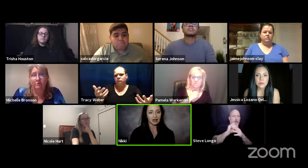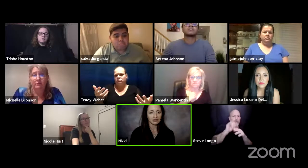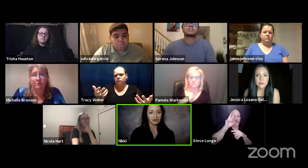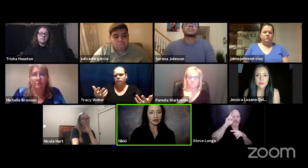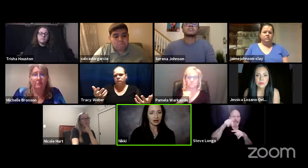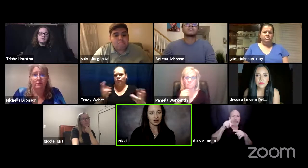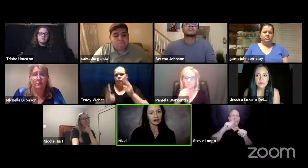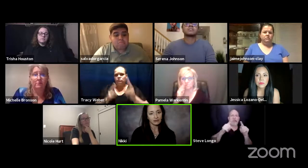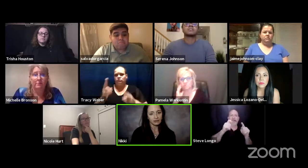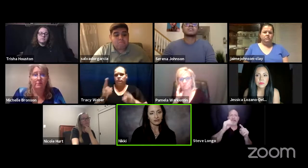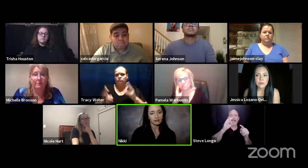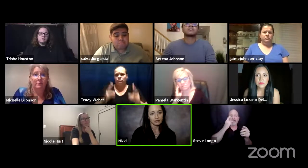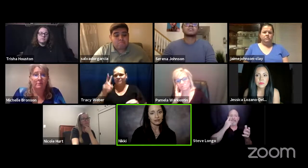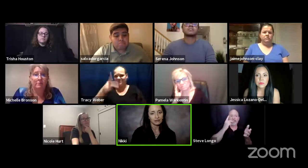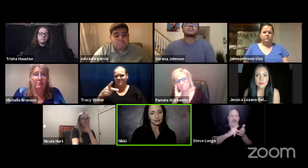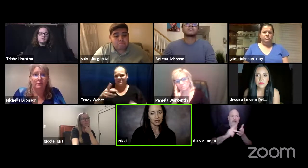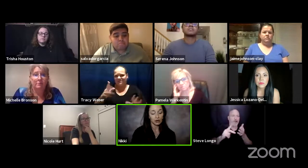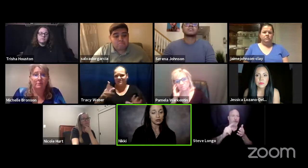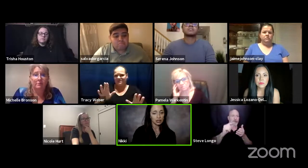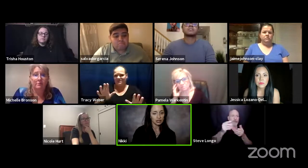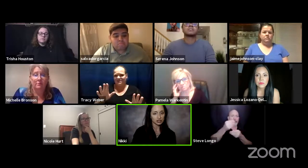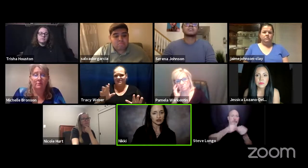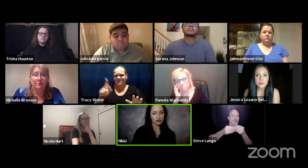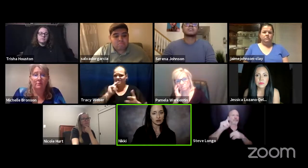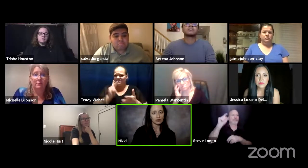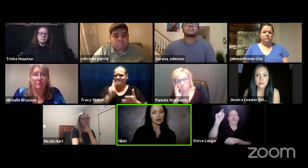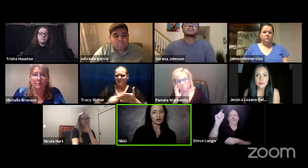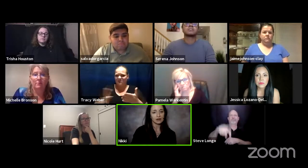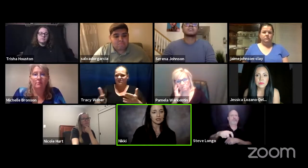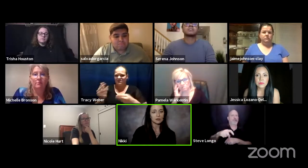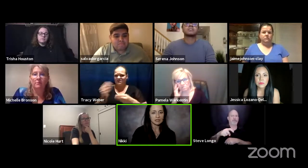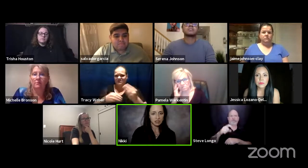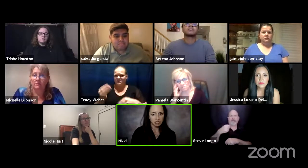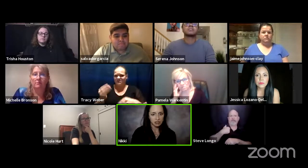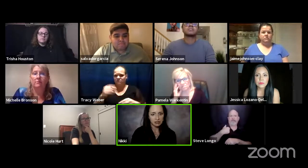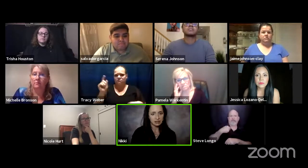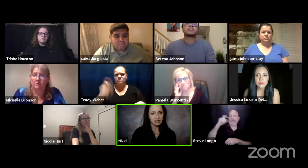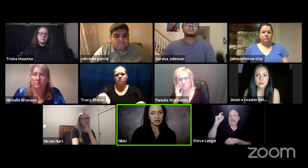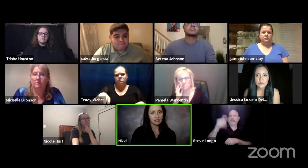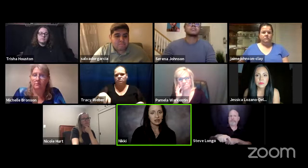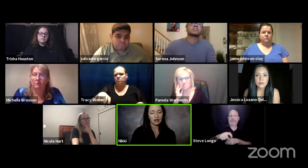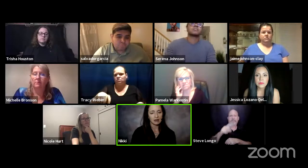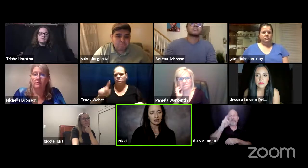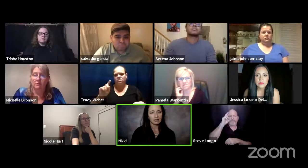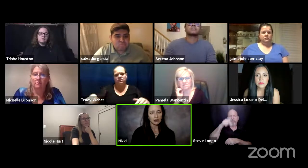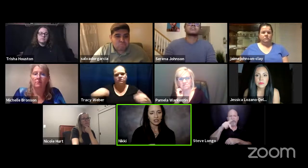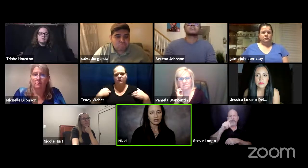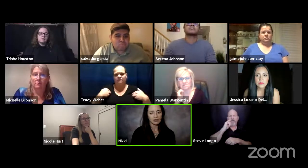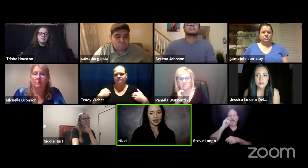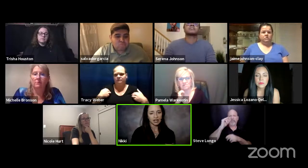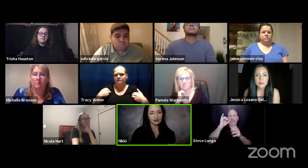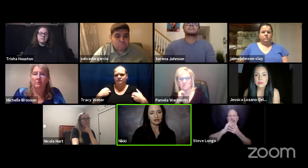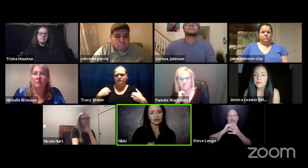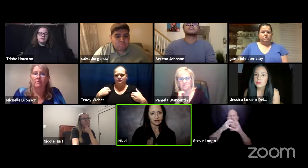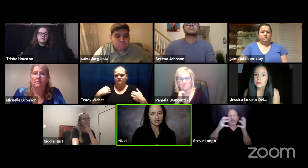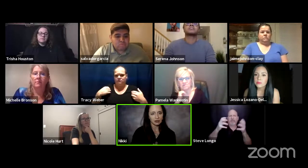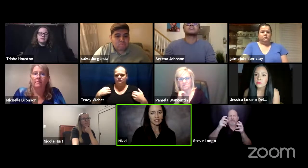have not rush to fill these positions, but we do have to have vice